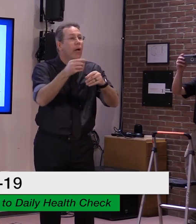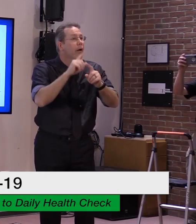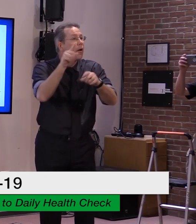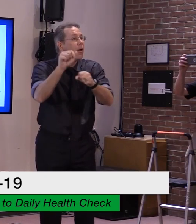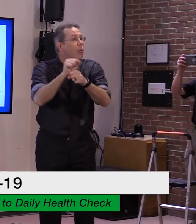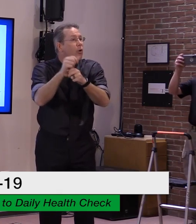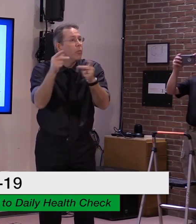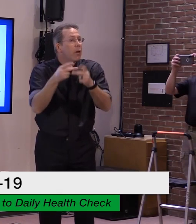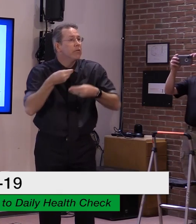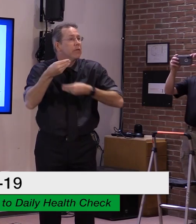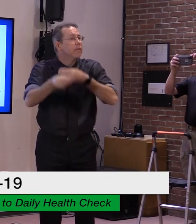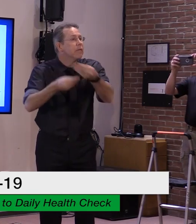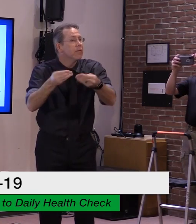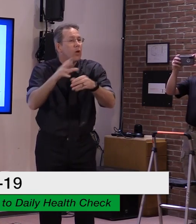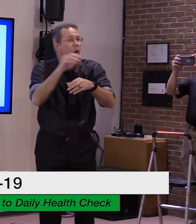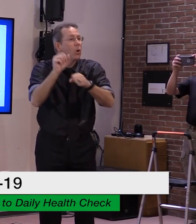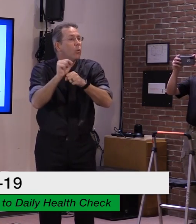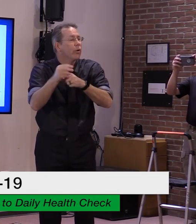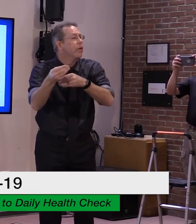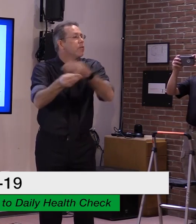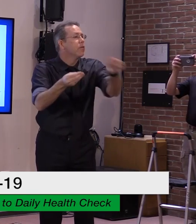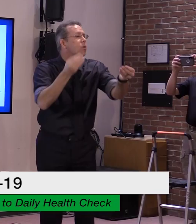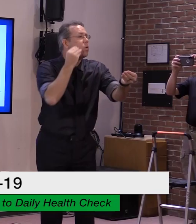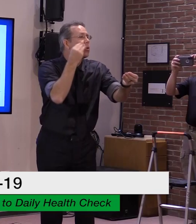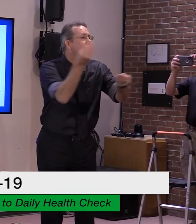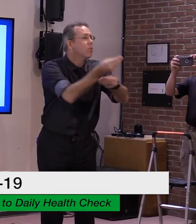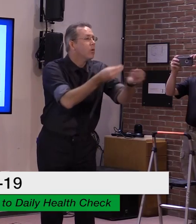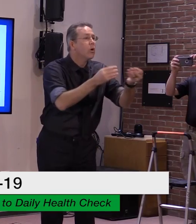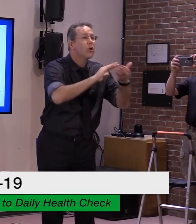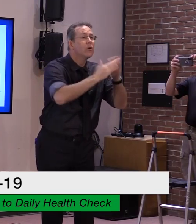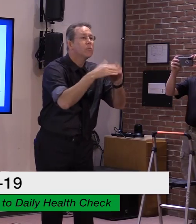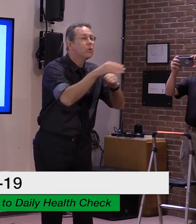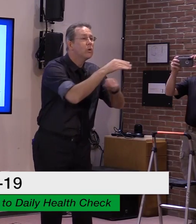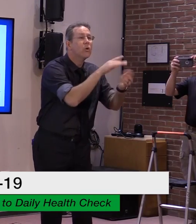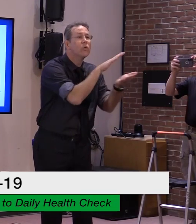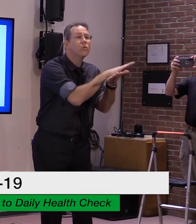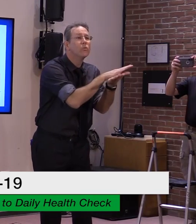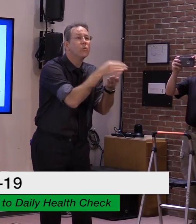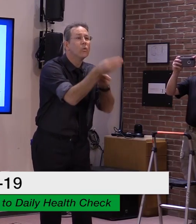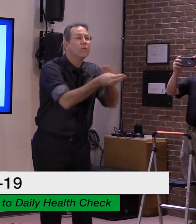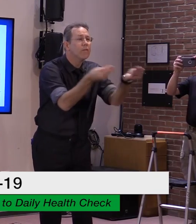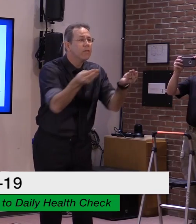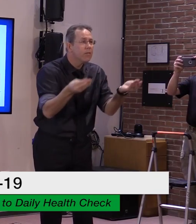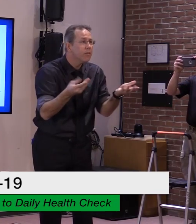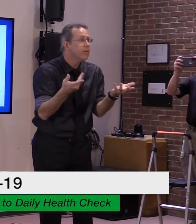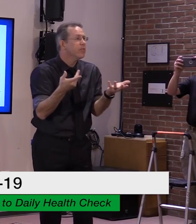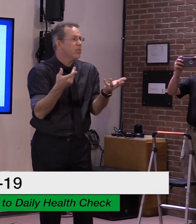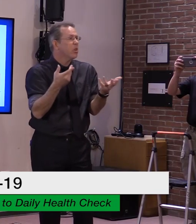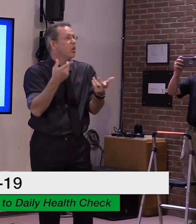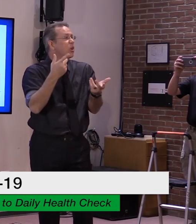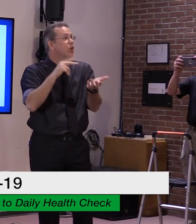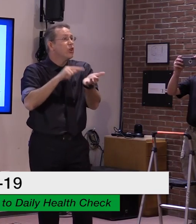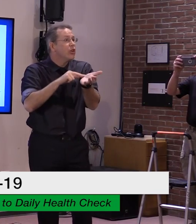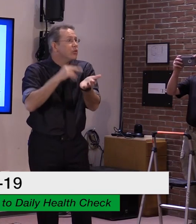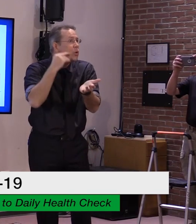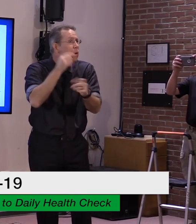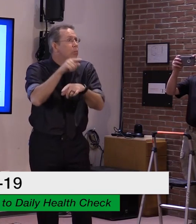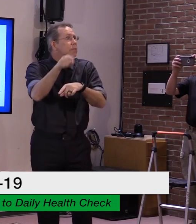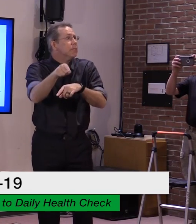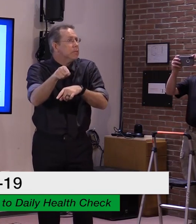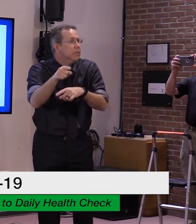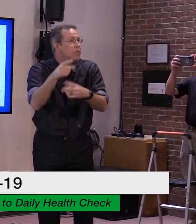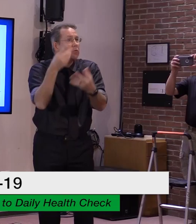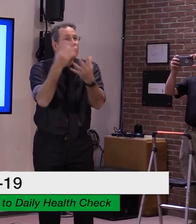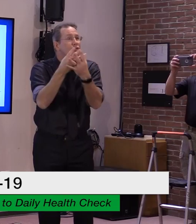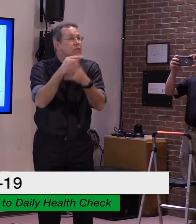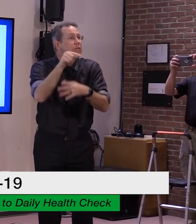our long-term care facilities putting our most vulnerable loved ones at significant risk now again this is not